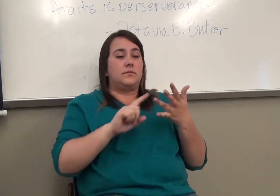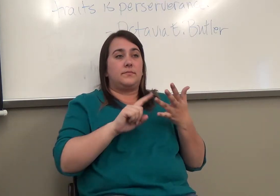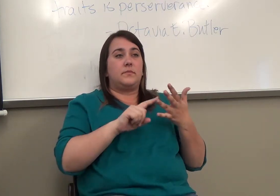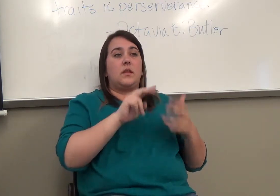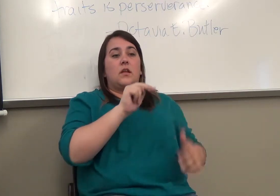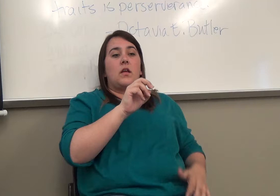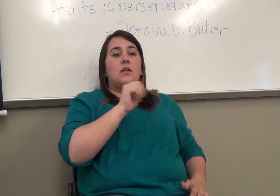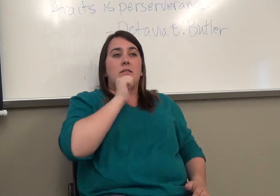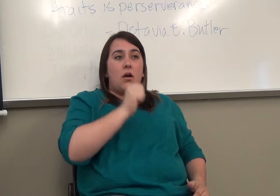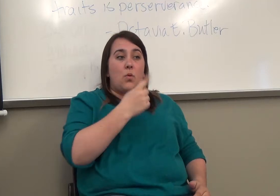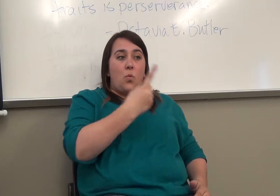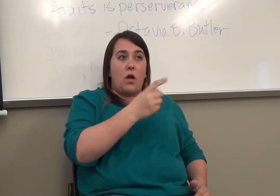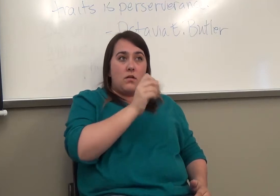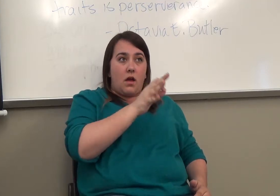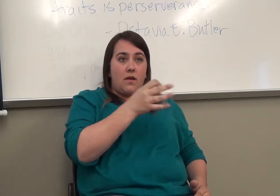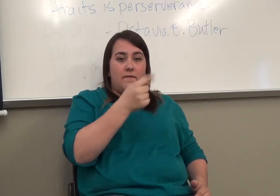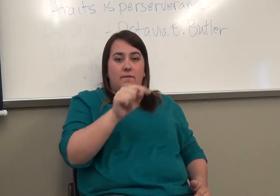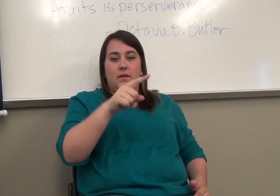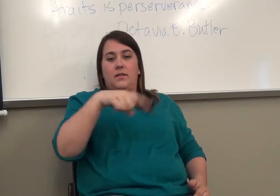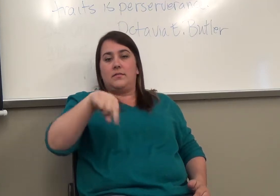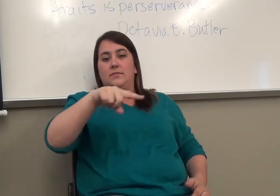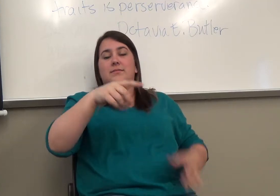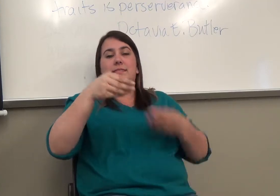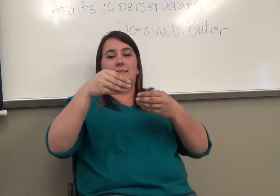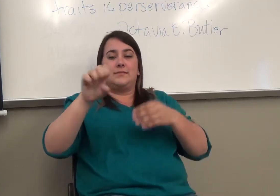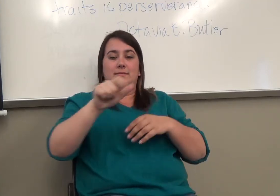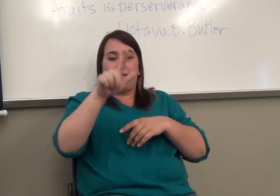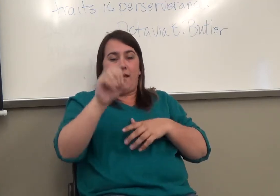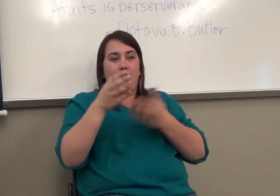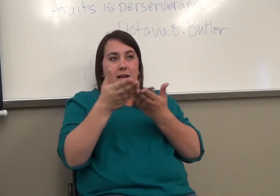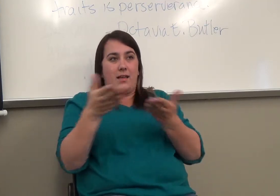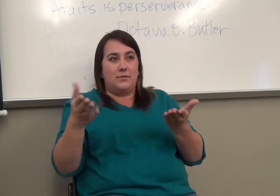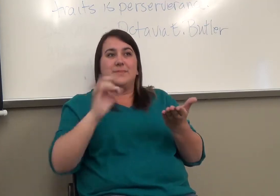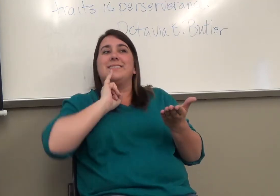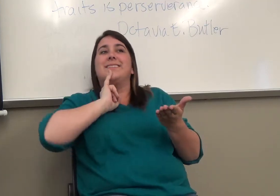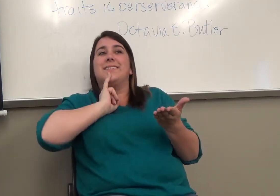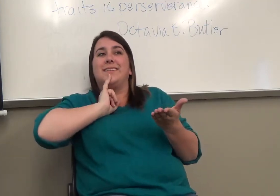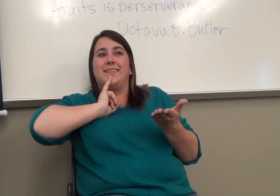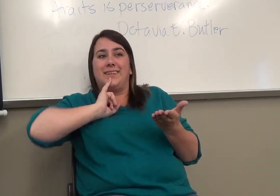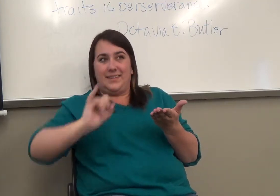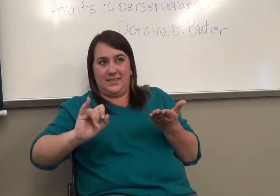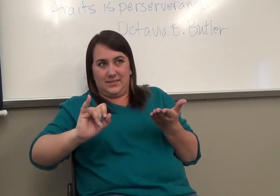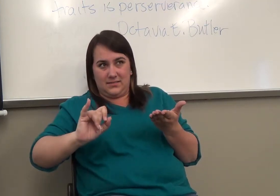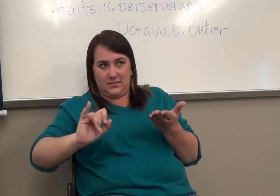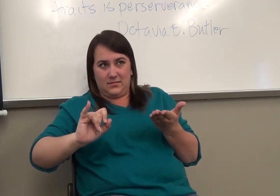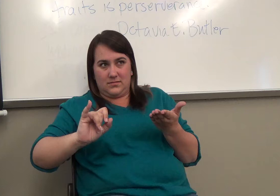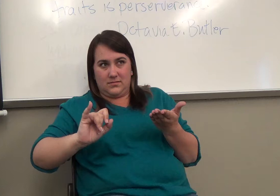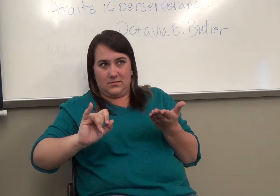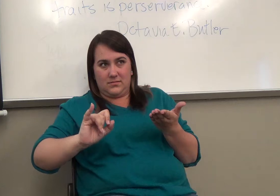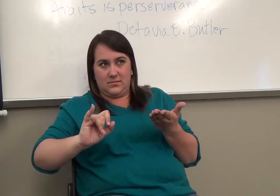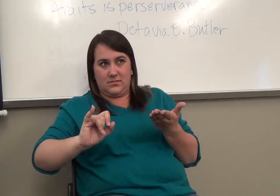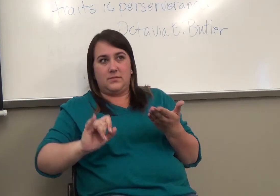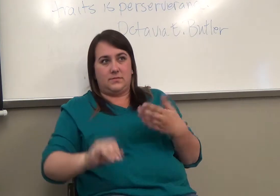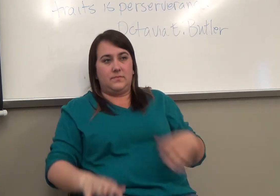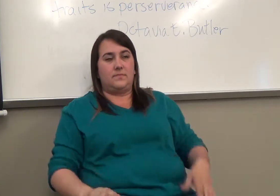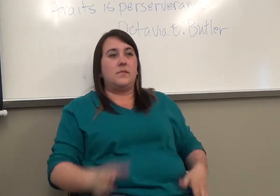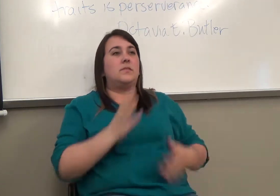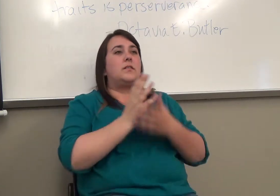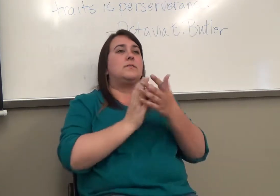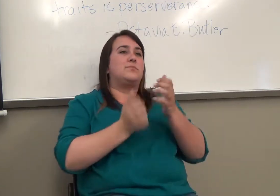is. Okay, like I said, most people either got 100% on this or totally just, some people just left it blank because